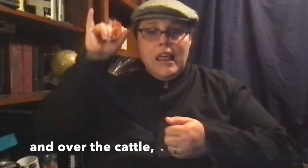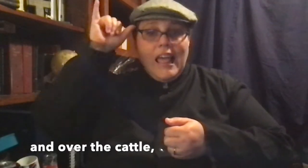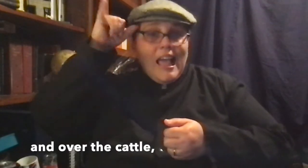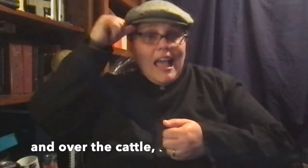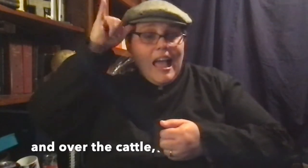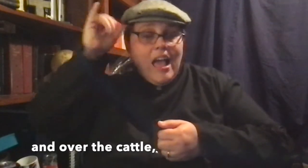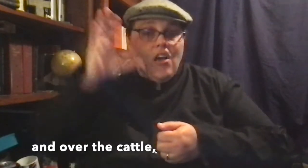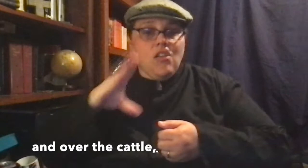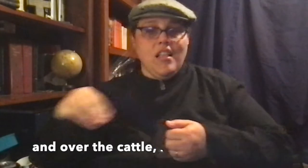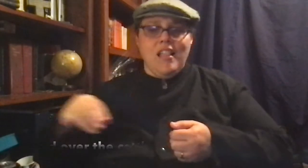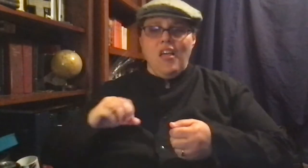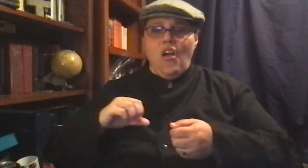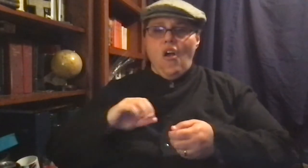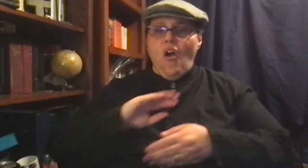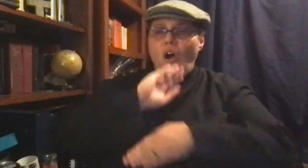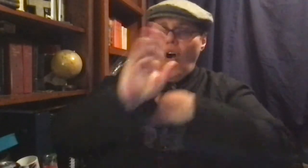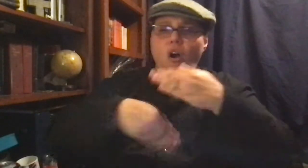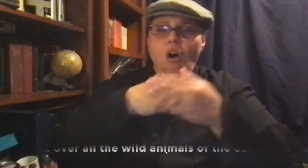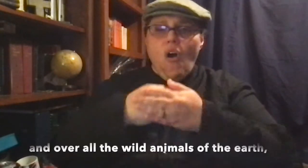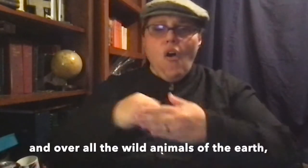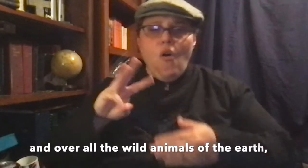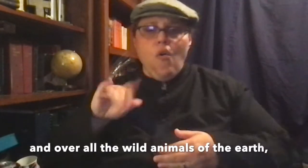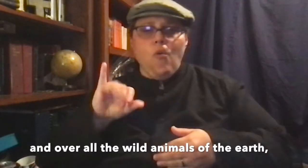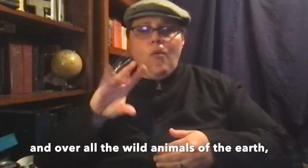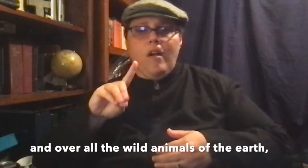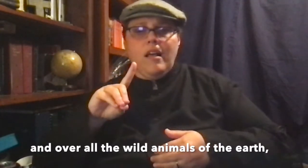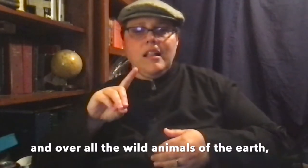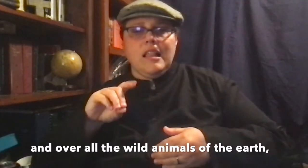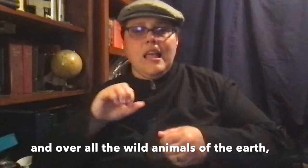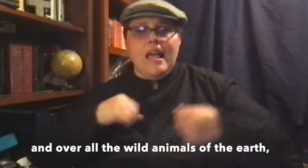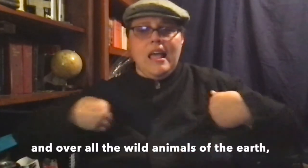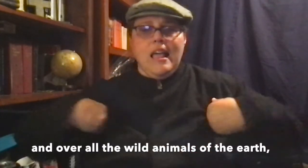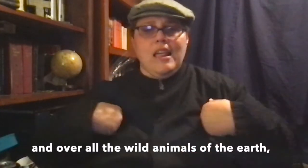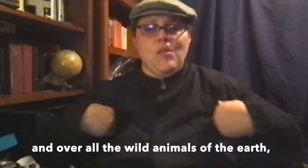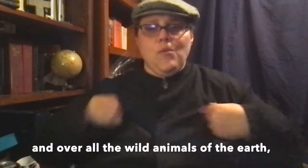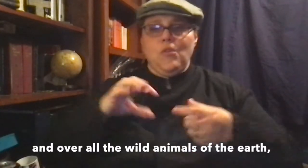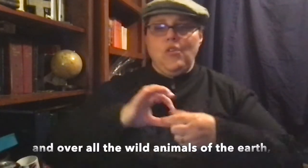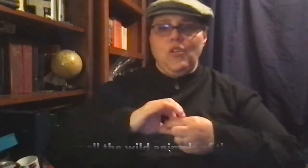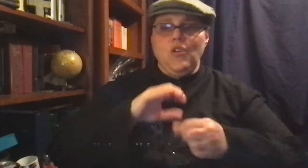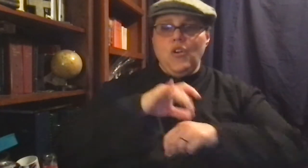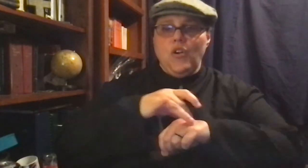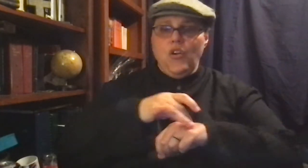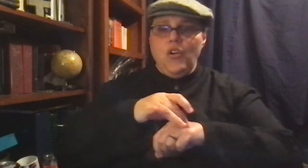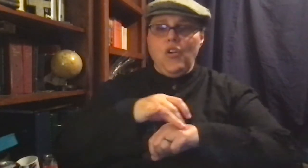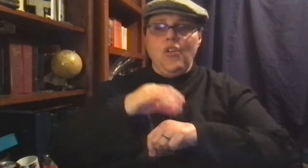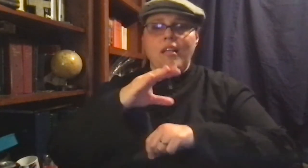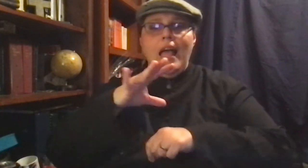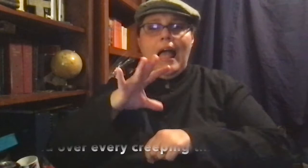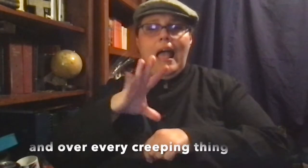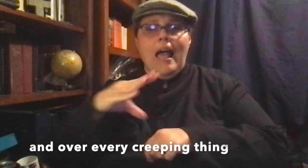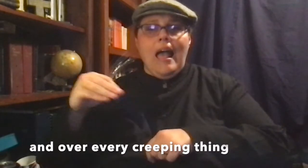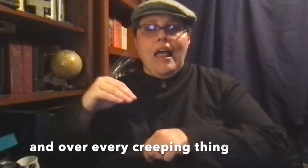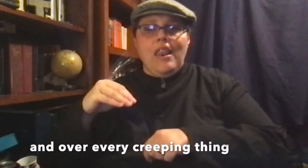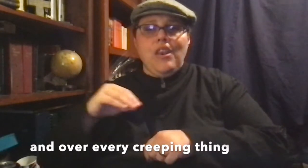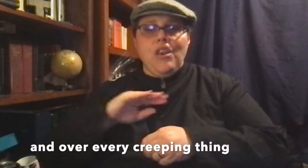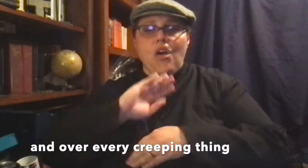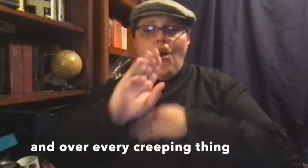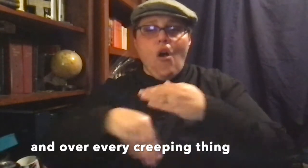and over the cattle, and over all the wild animals of the earth, and